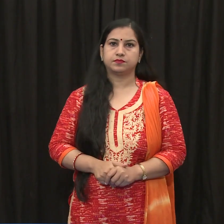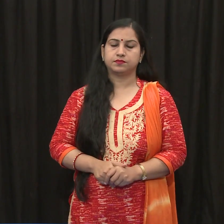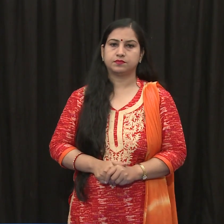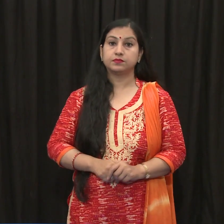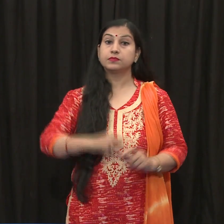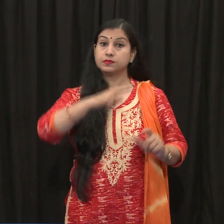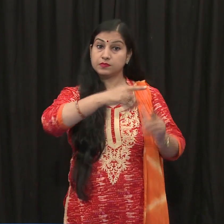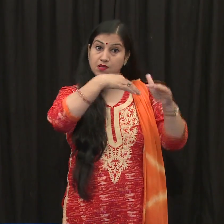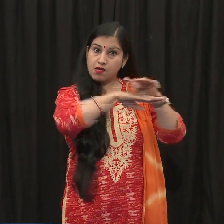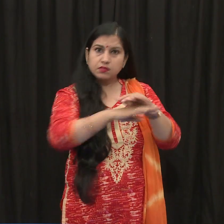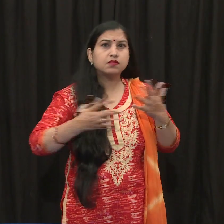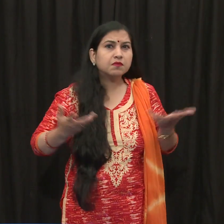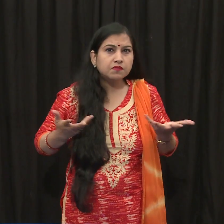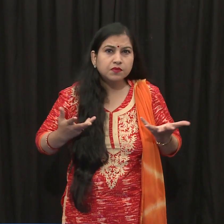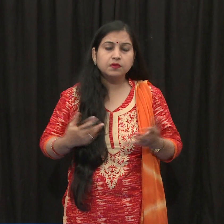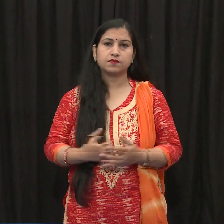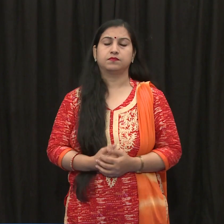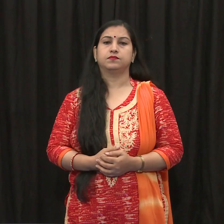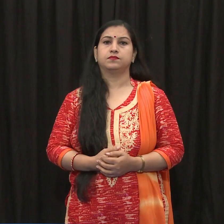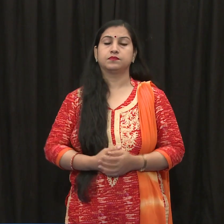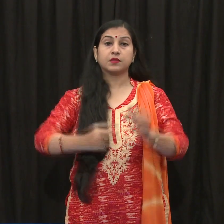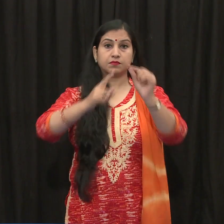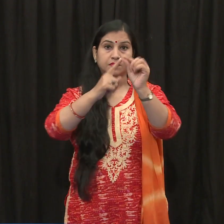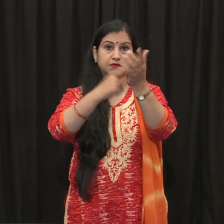It contains a preamble,